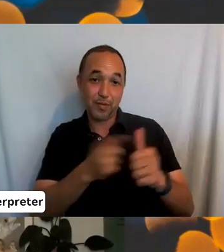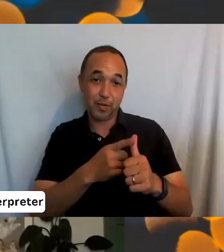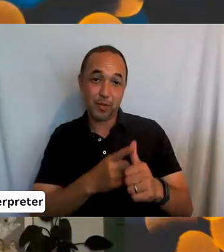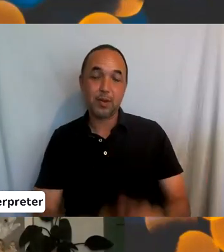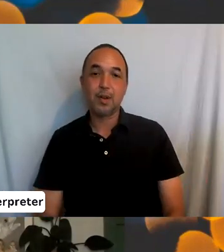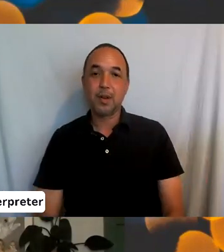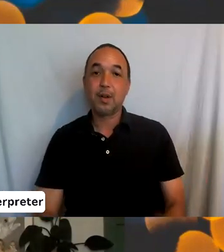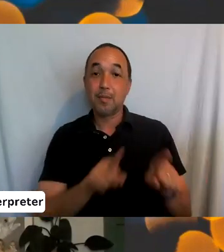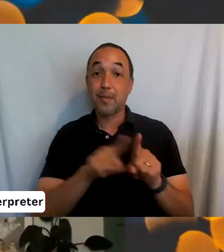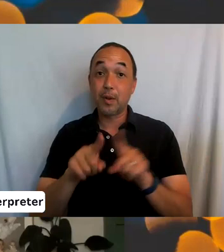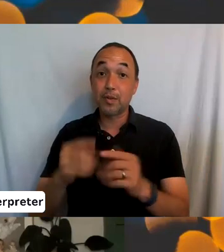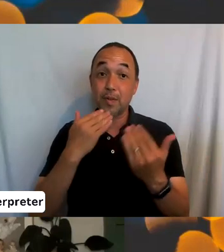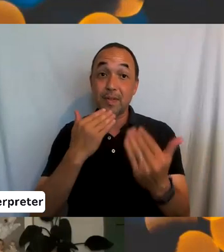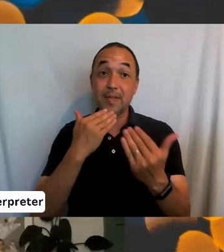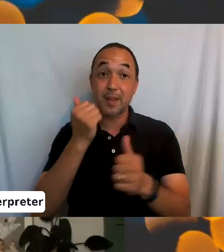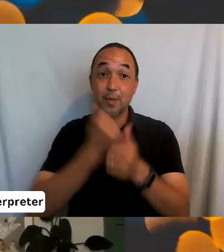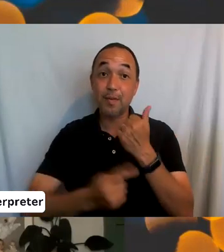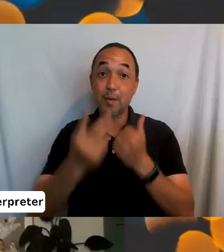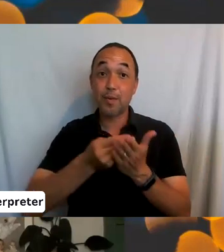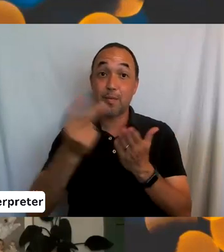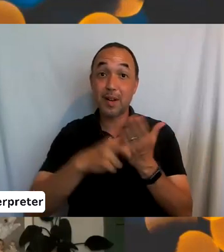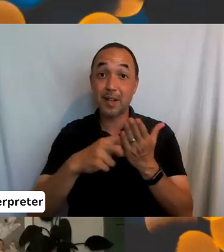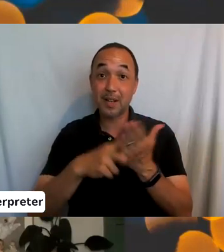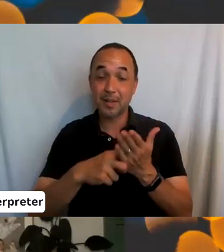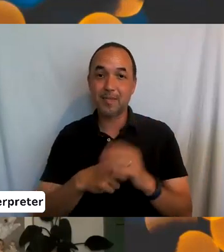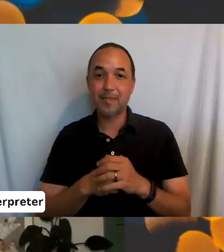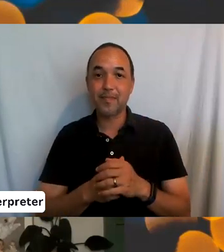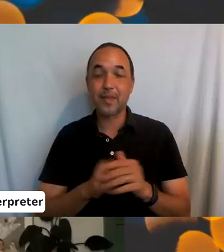I just want to say thank you to everybody who purchased tickets tonight. You can also buy